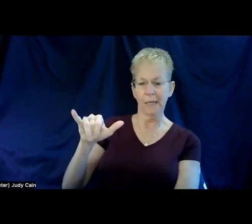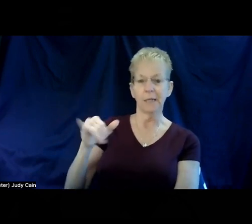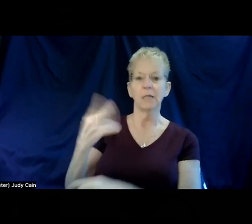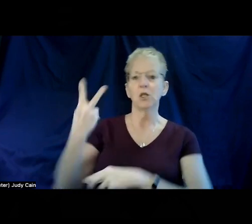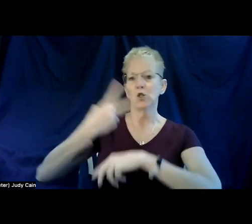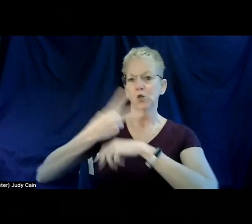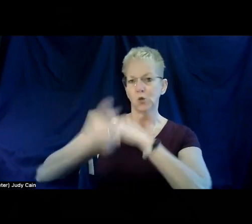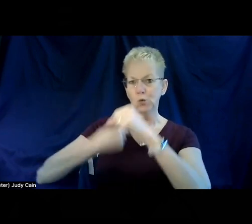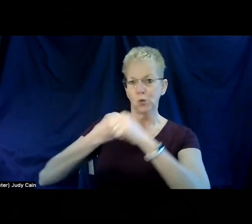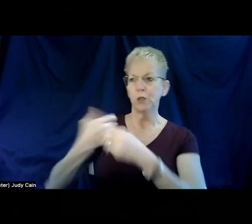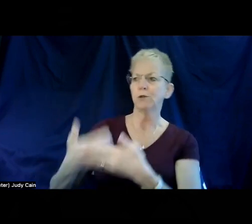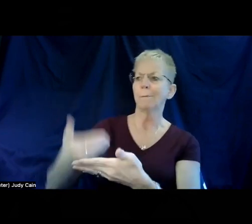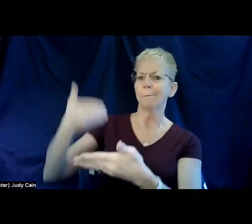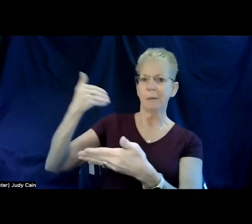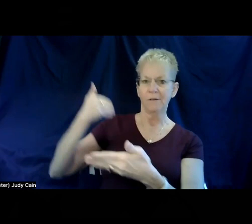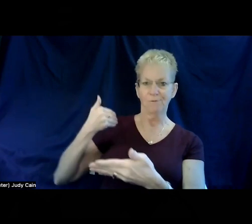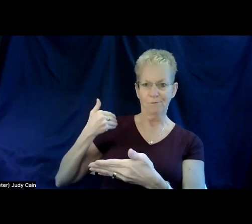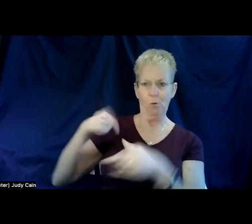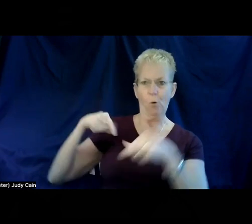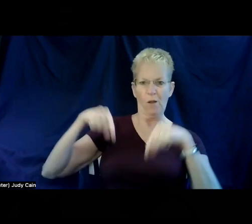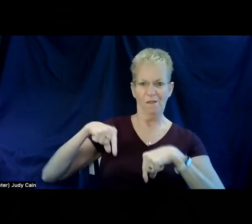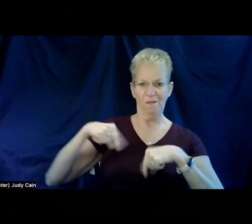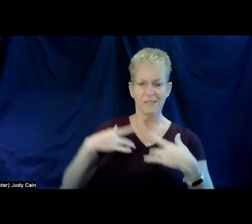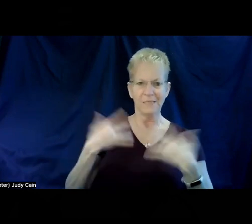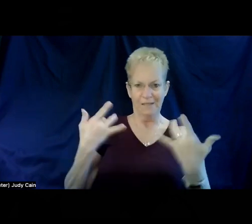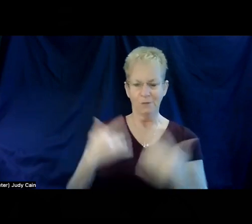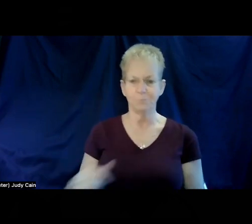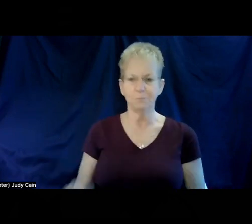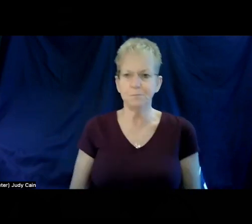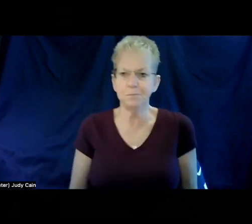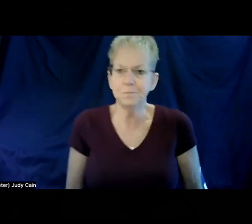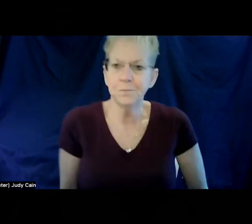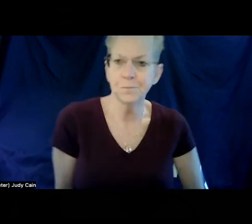the events that Billy will encounter in the book.